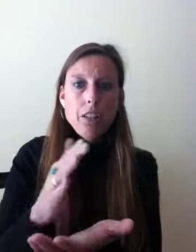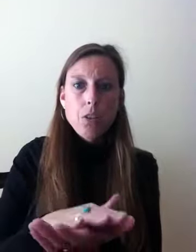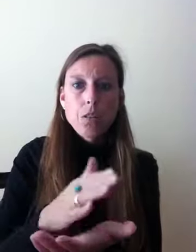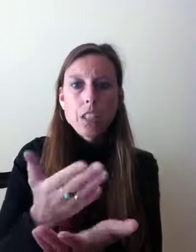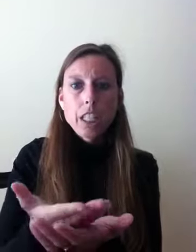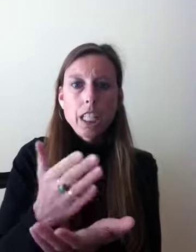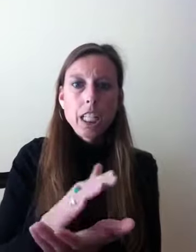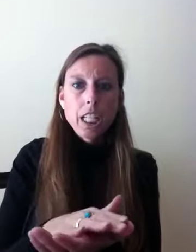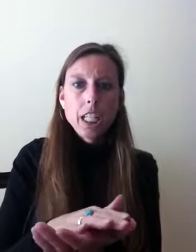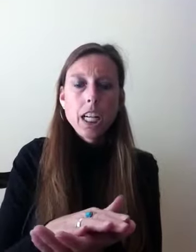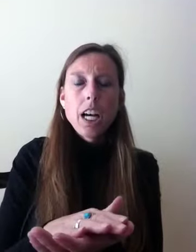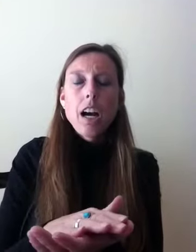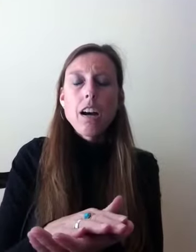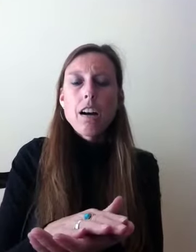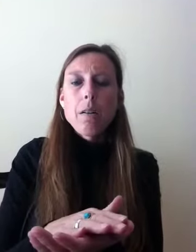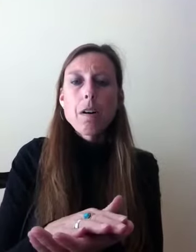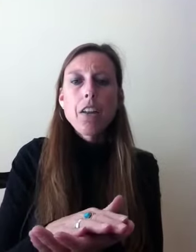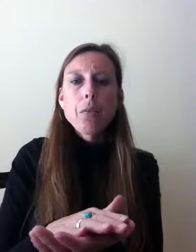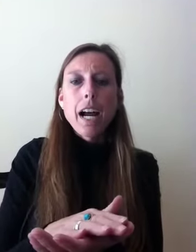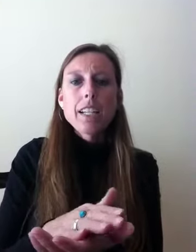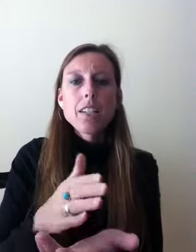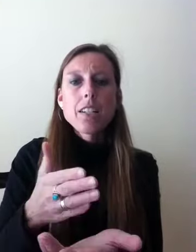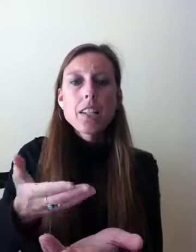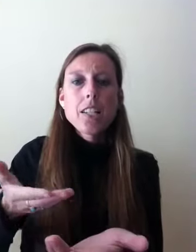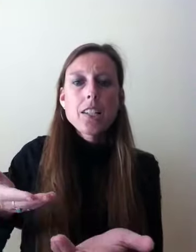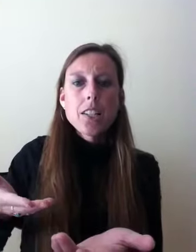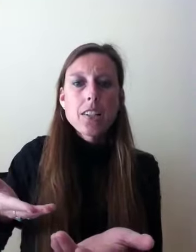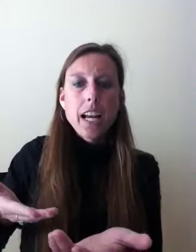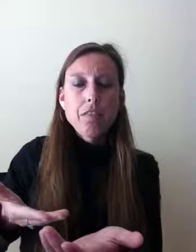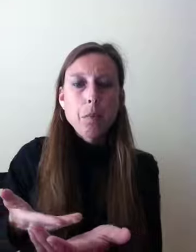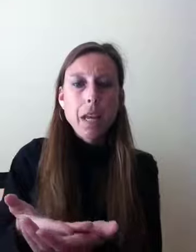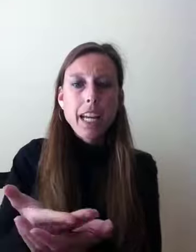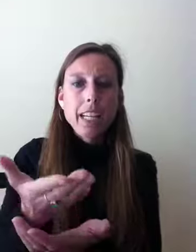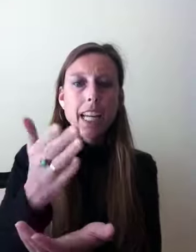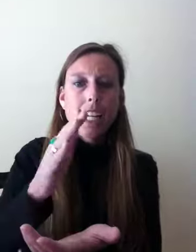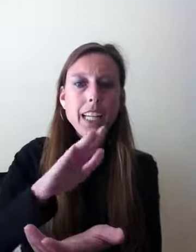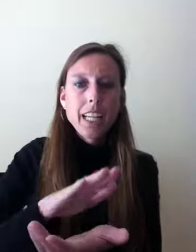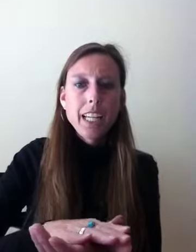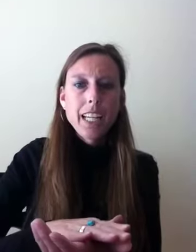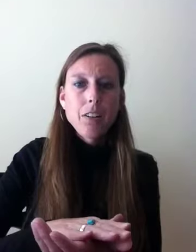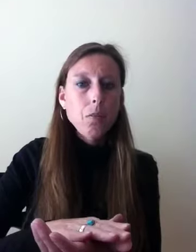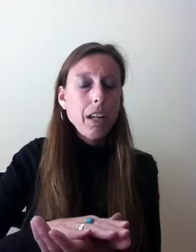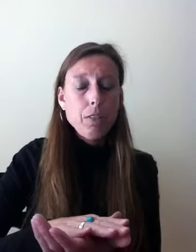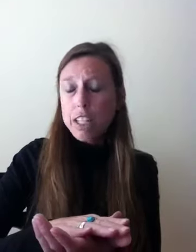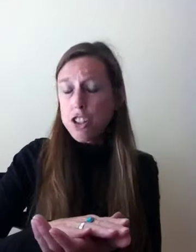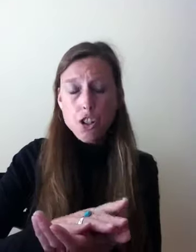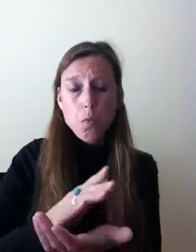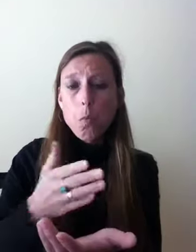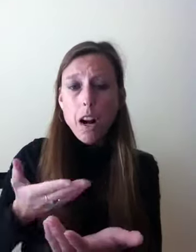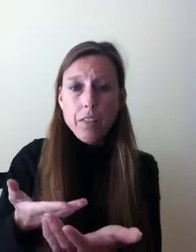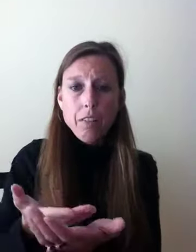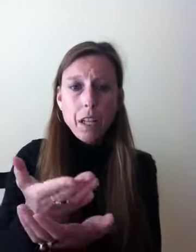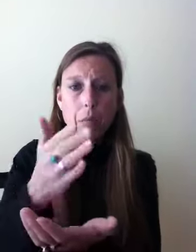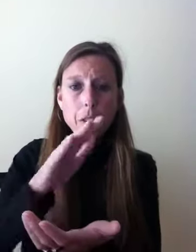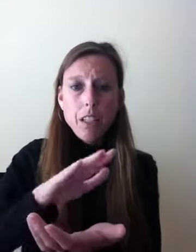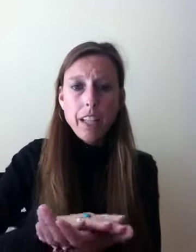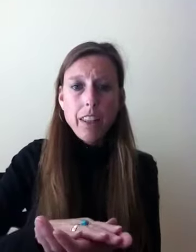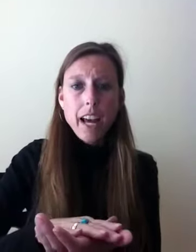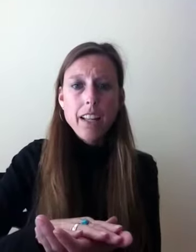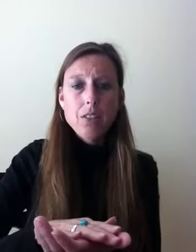so cooking. Otherwise, because this is the sign for pancake, in just one flip like that, so